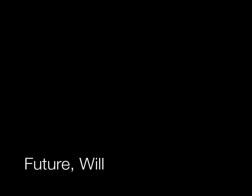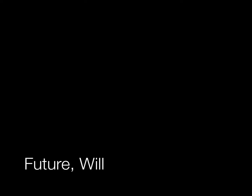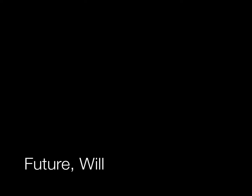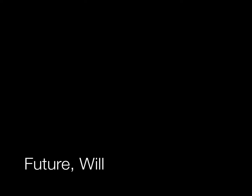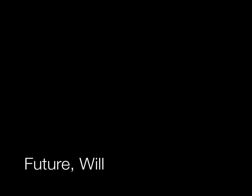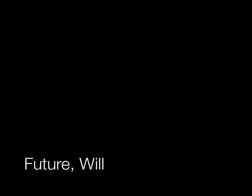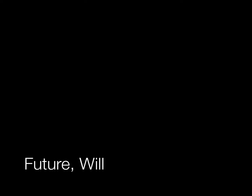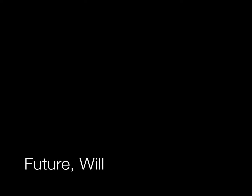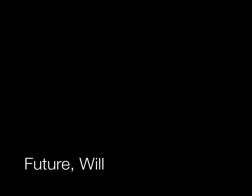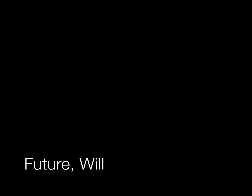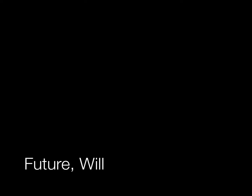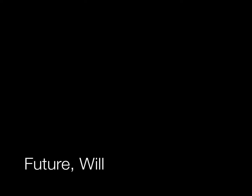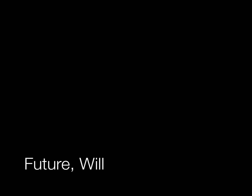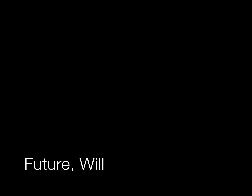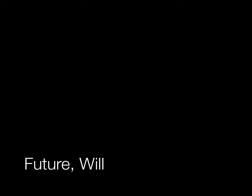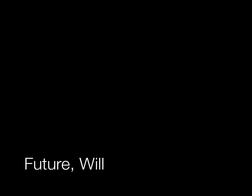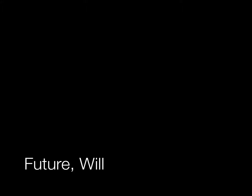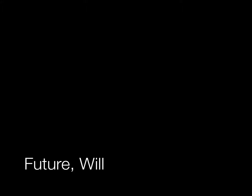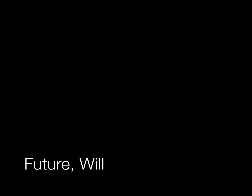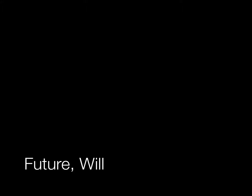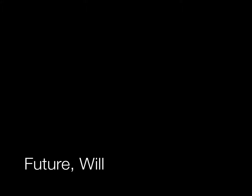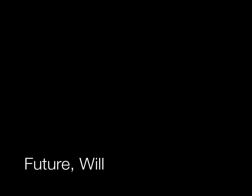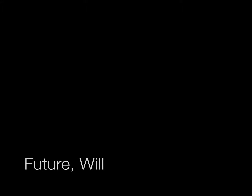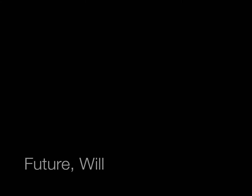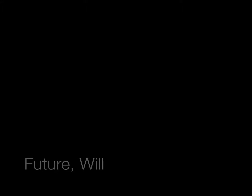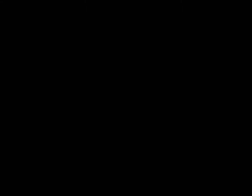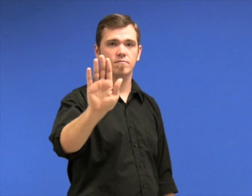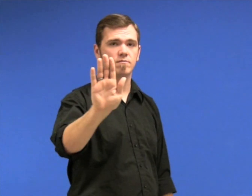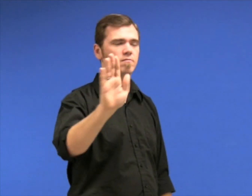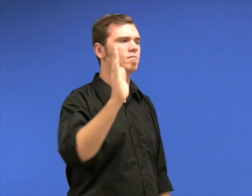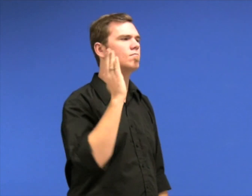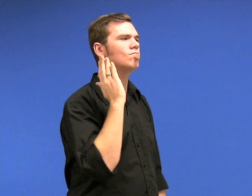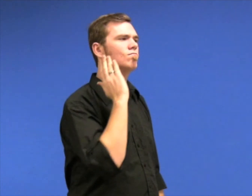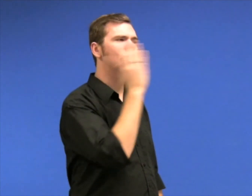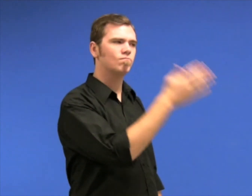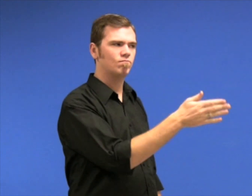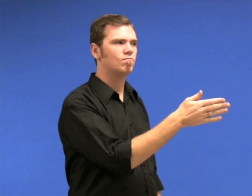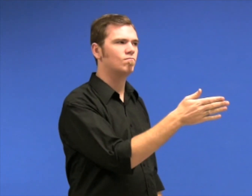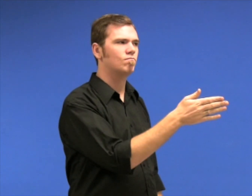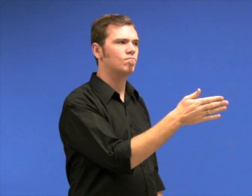Now the sign for future or will, like you will do something, is future.